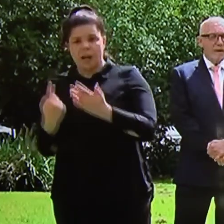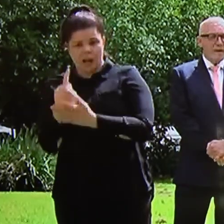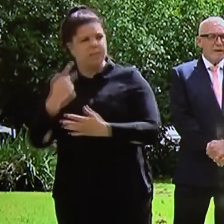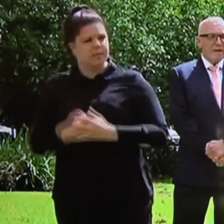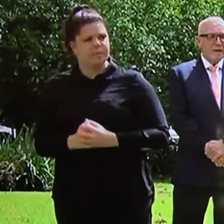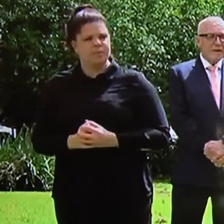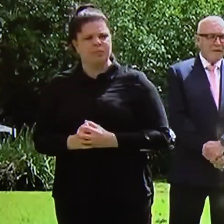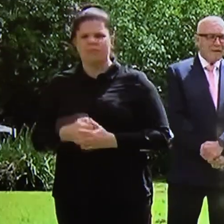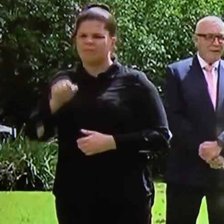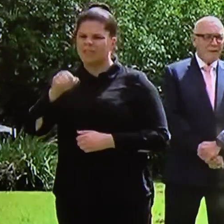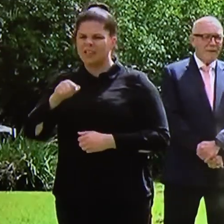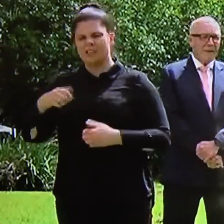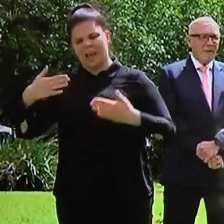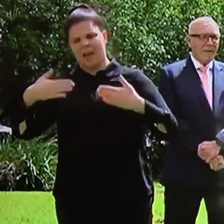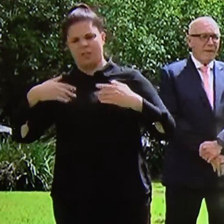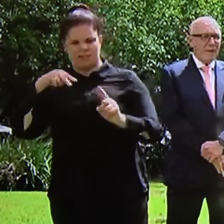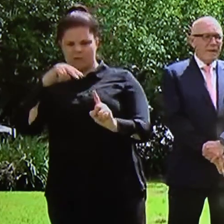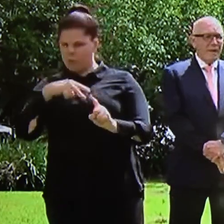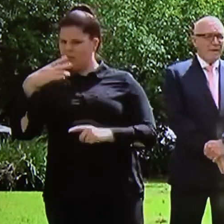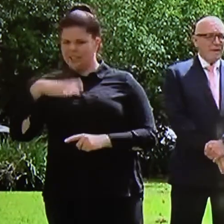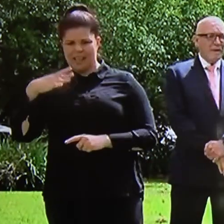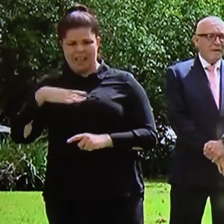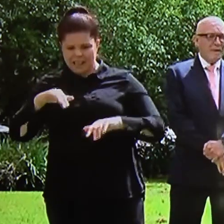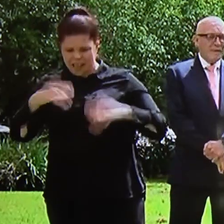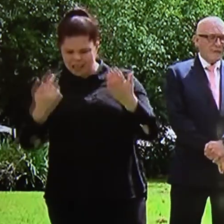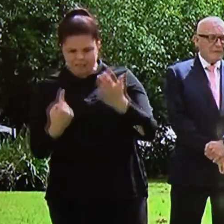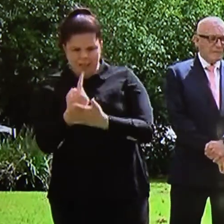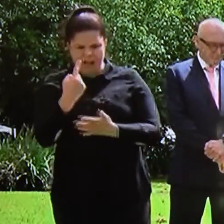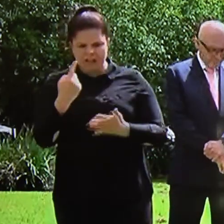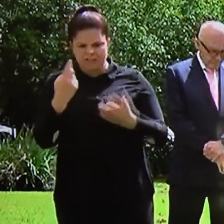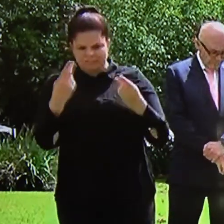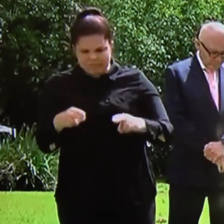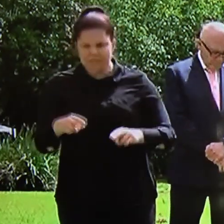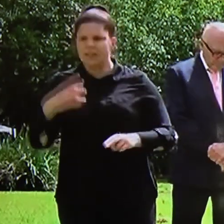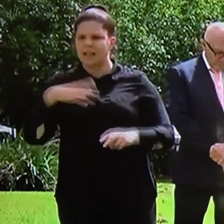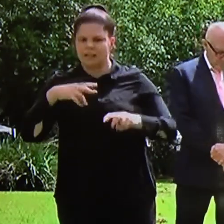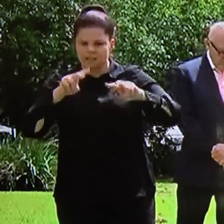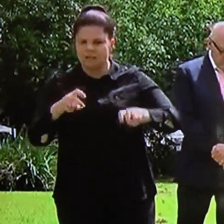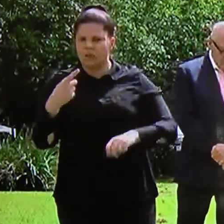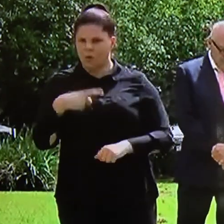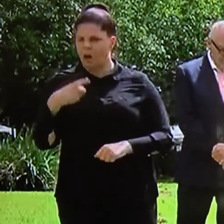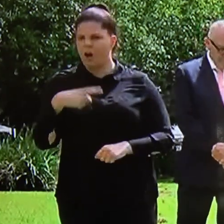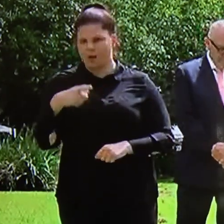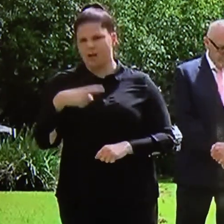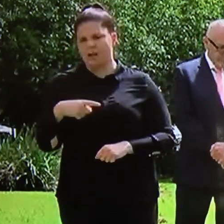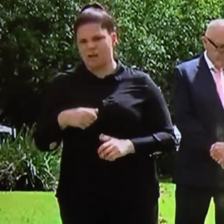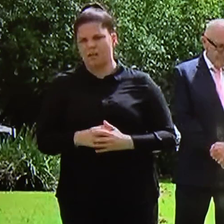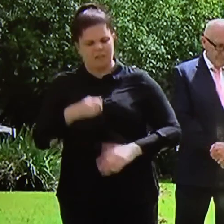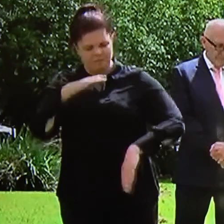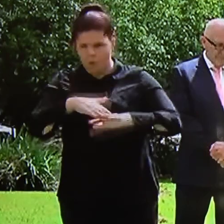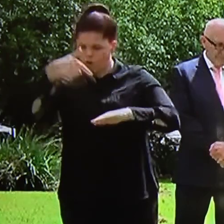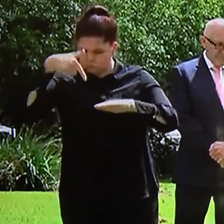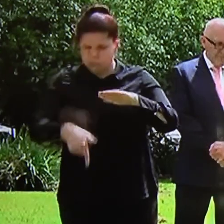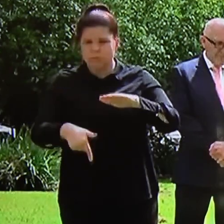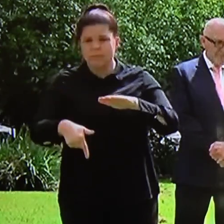necessary from a health point of view. We always look at these issues if there's an incident, but from any public inquiry point